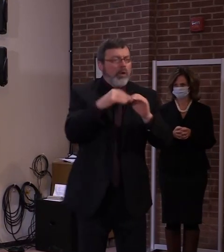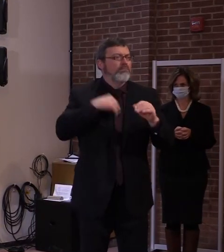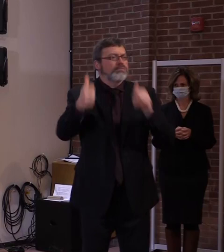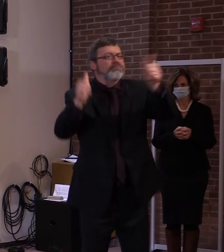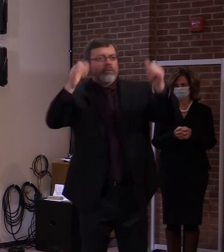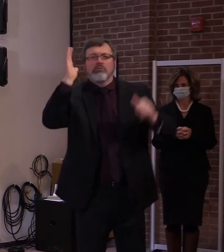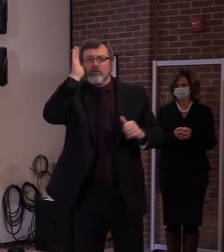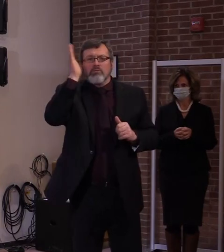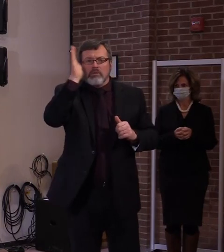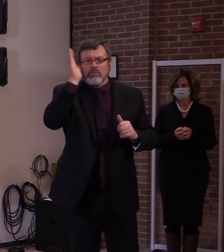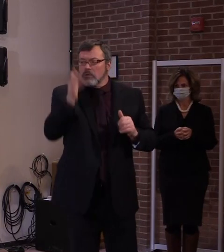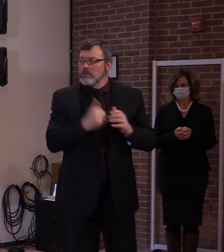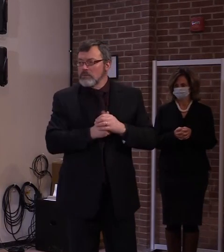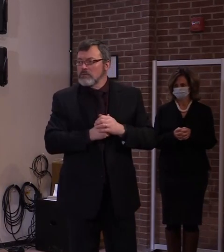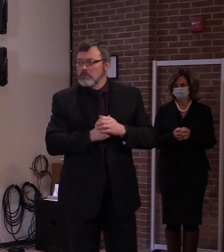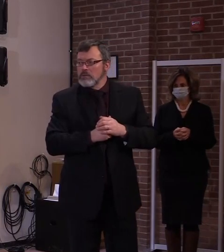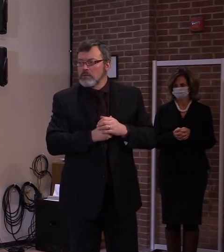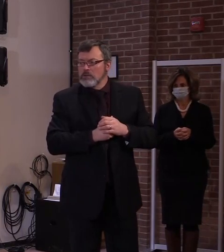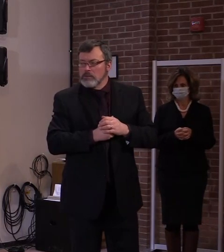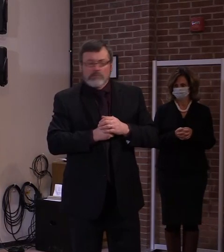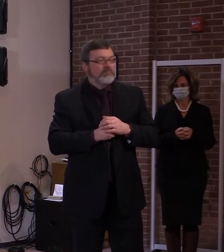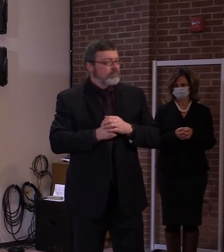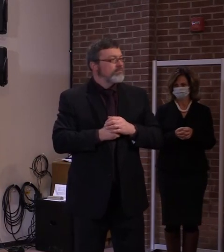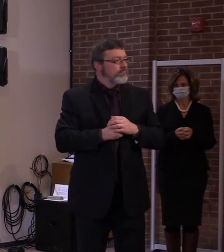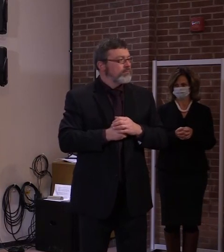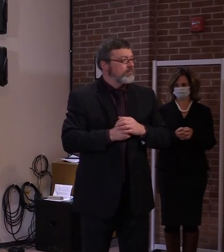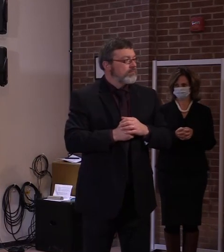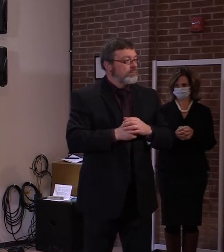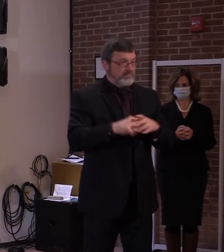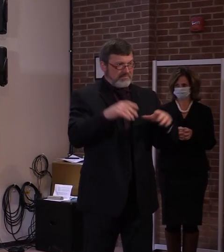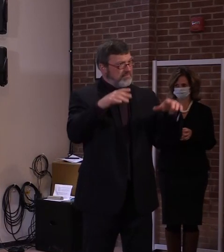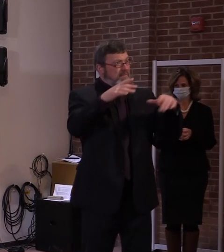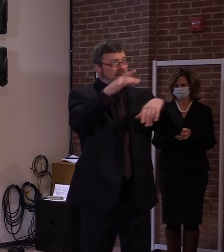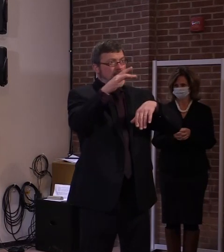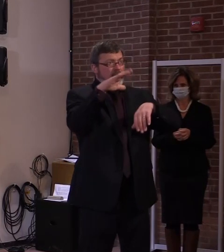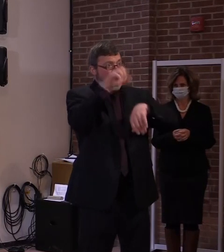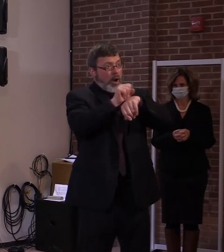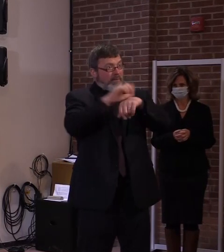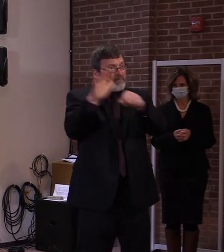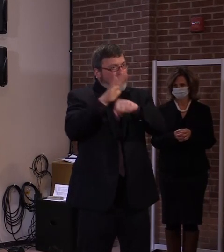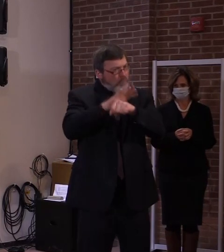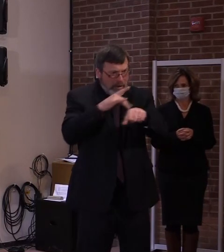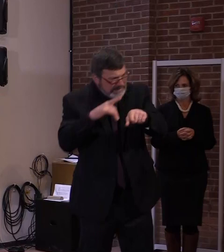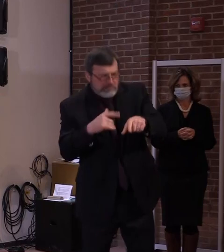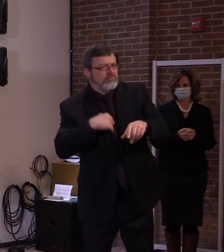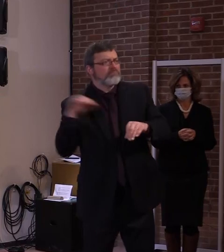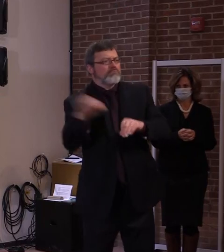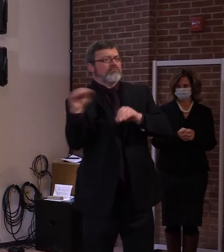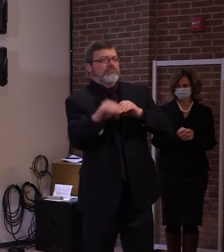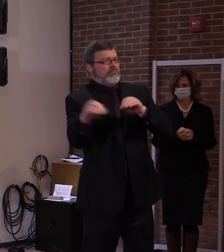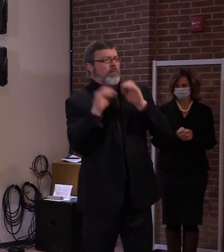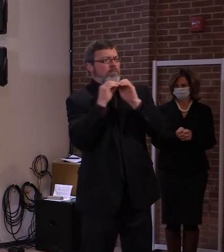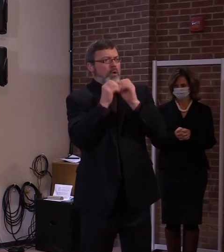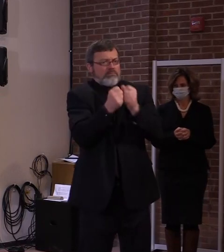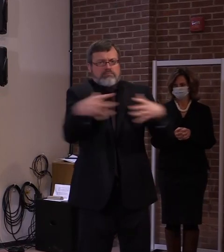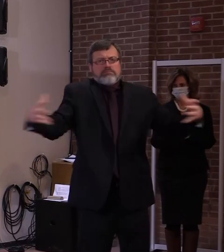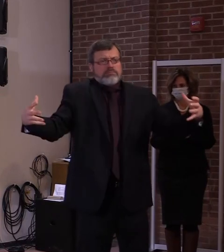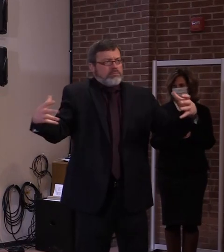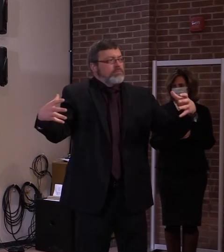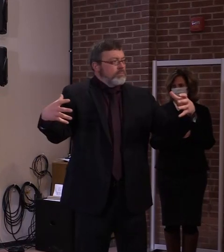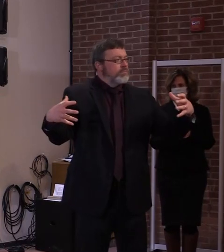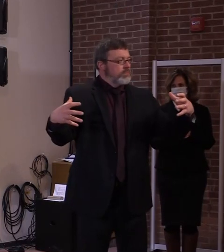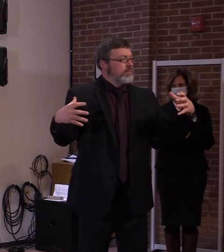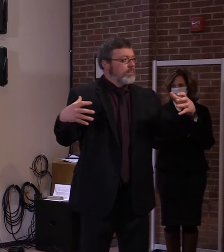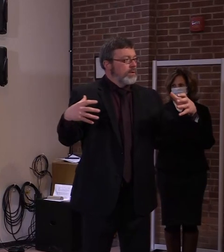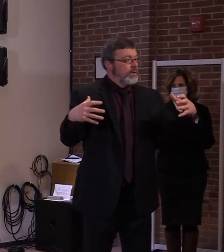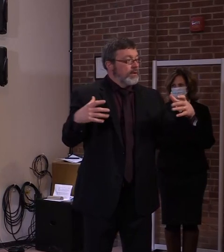keep adding slots as we need to. And secondly, we have quite a supply of antigen tests that we can do. And